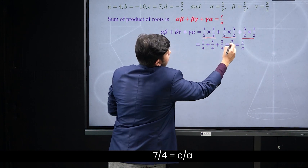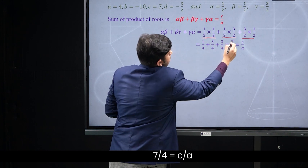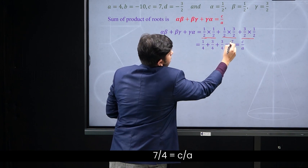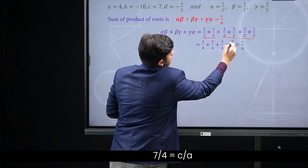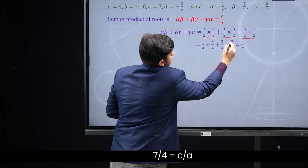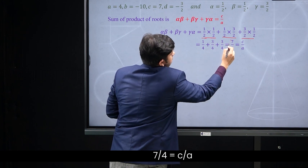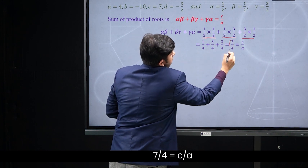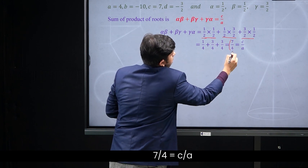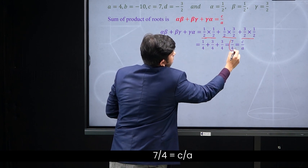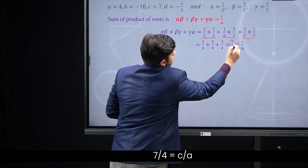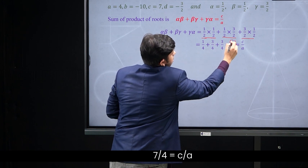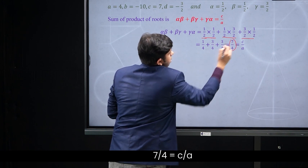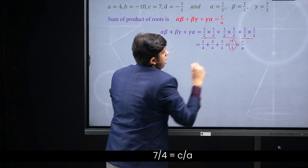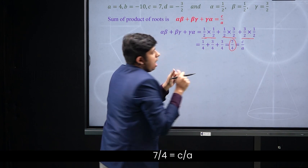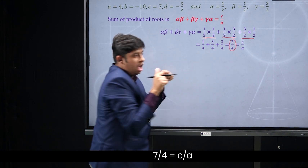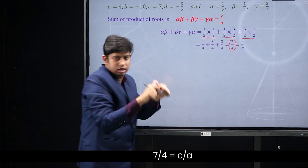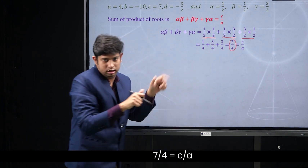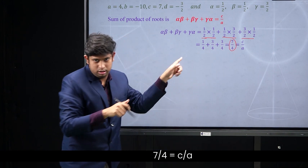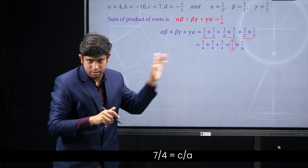Which is equal to c by a.